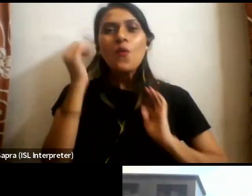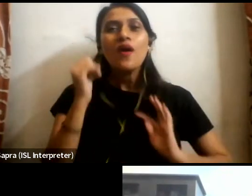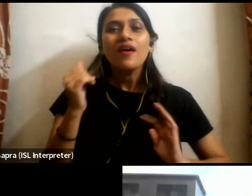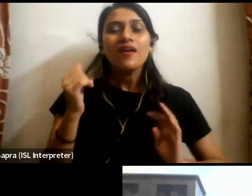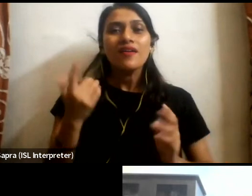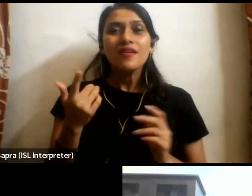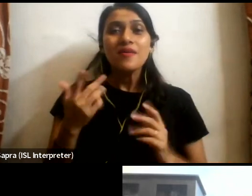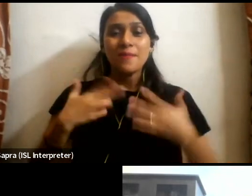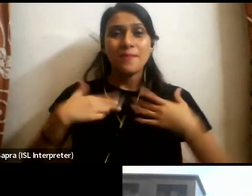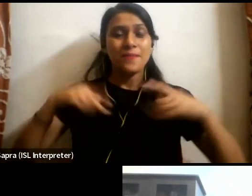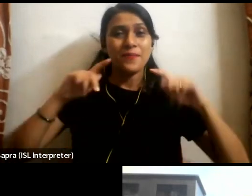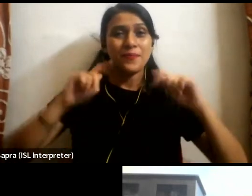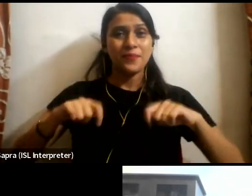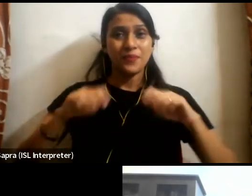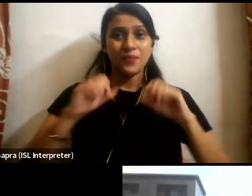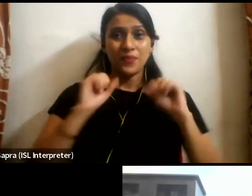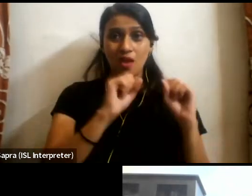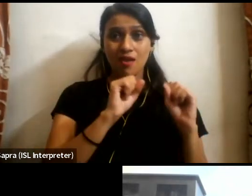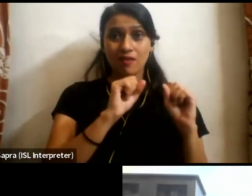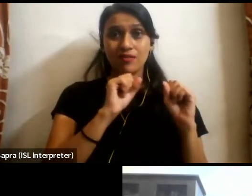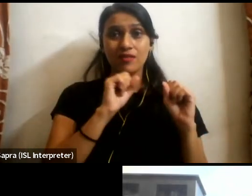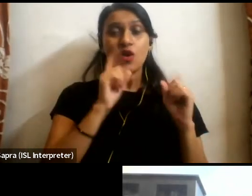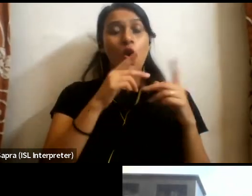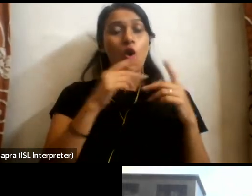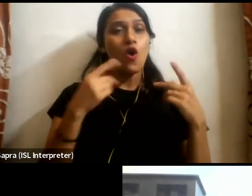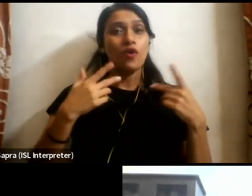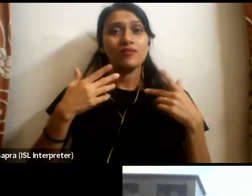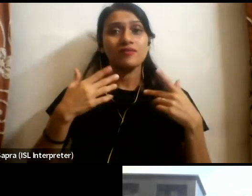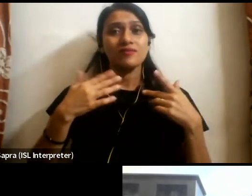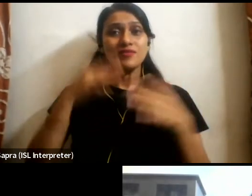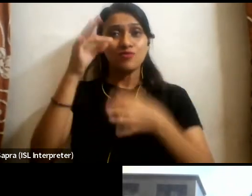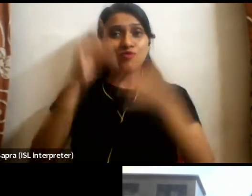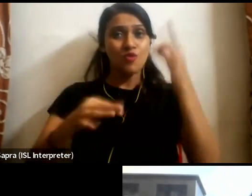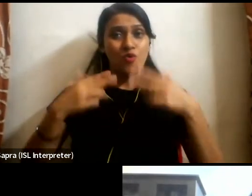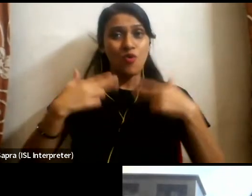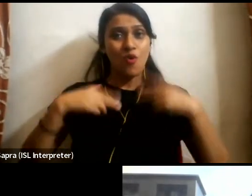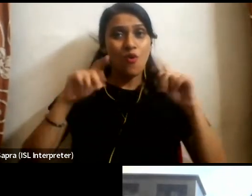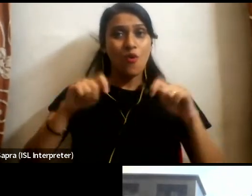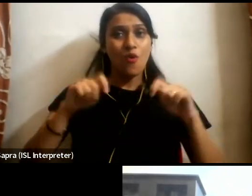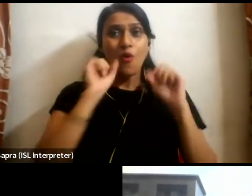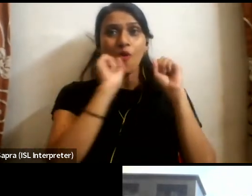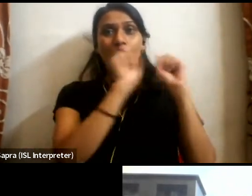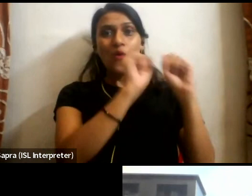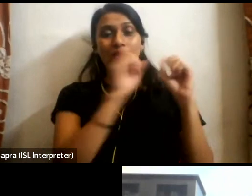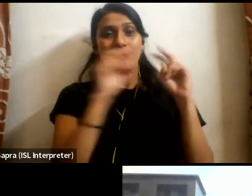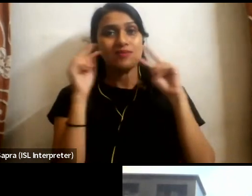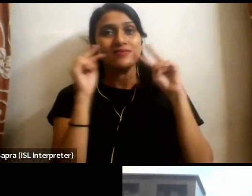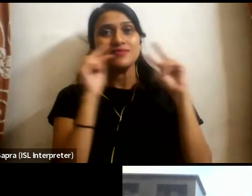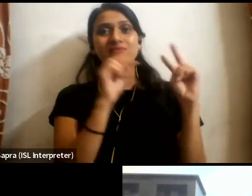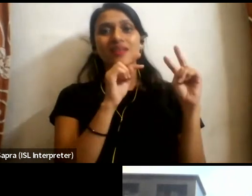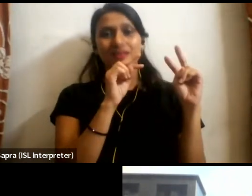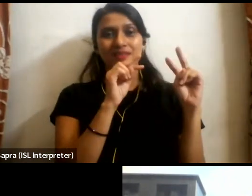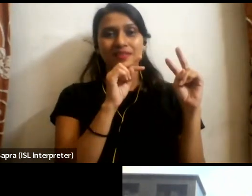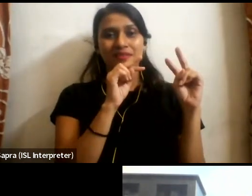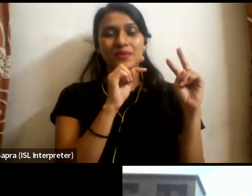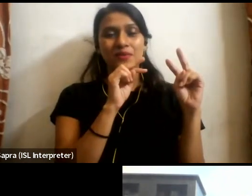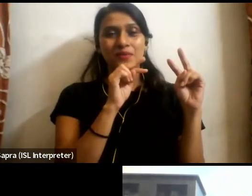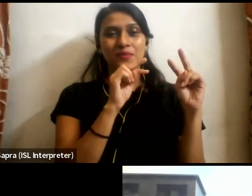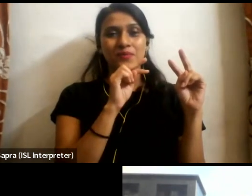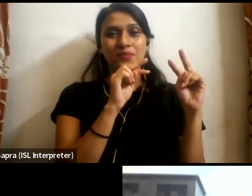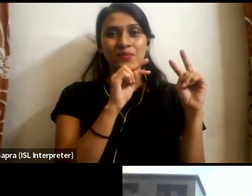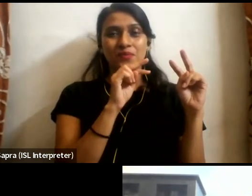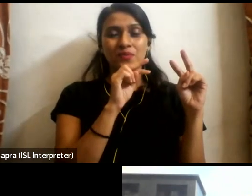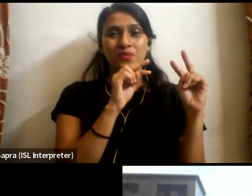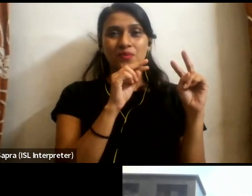the law and majesty of courts, this language that has very often been used to talk